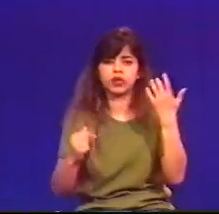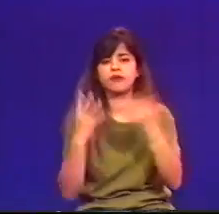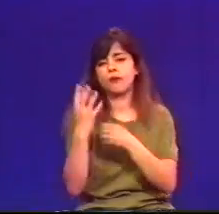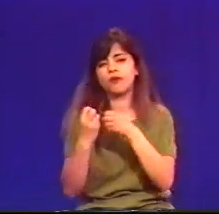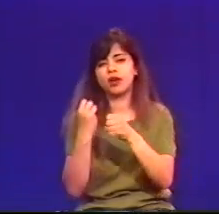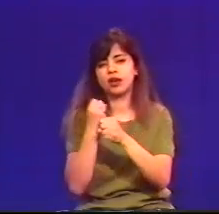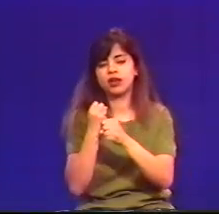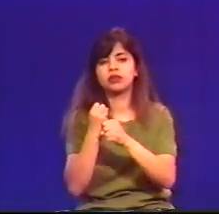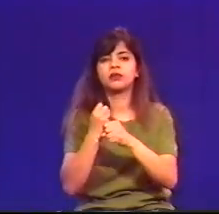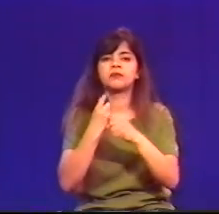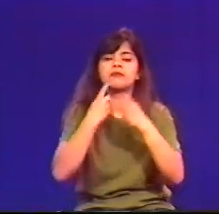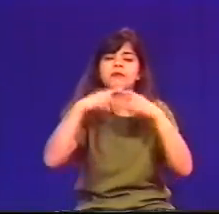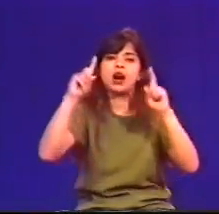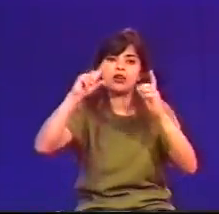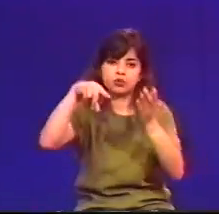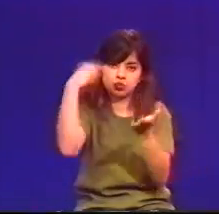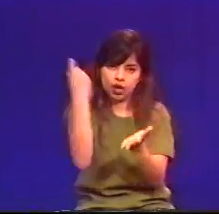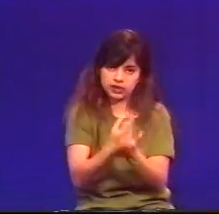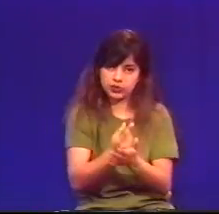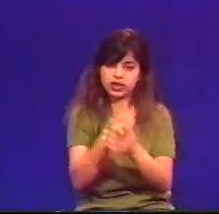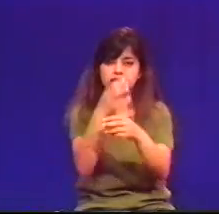and doing the best we could with speech reading.